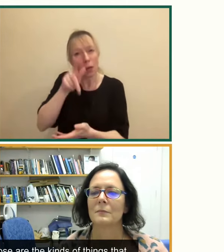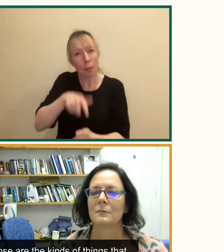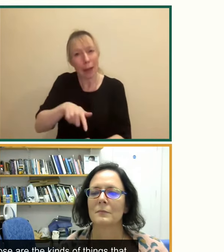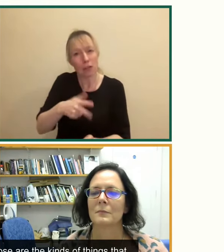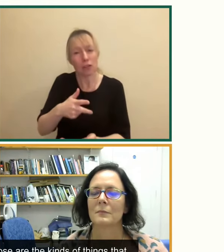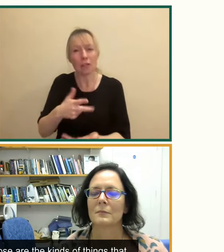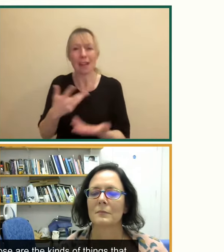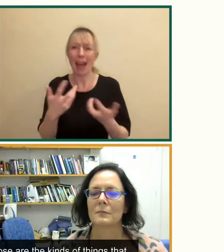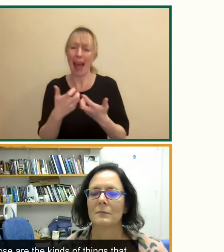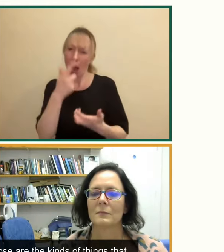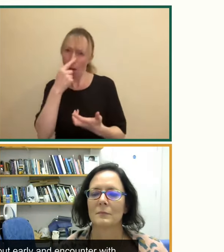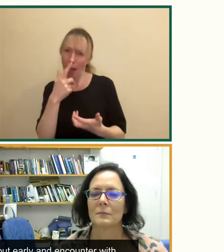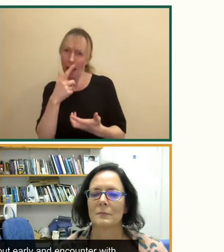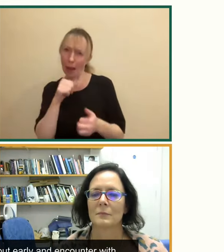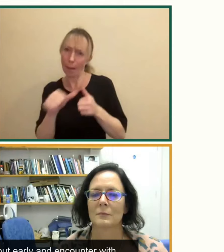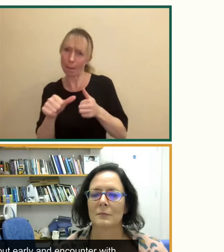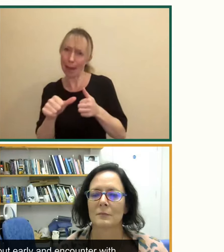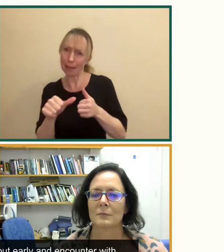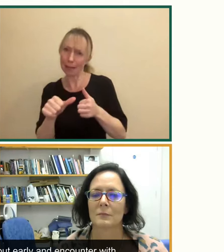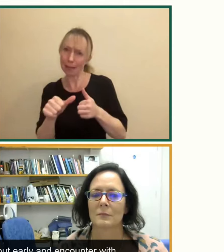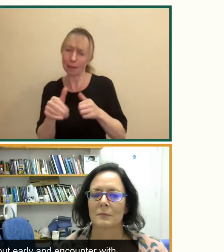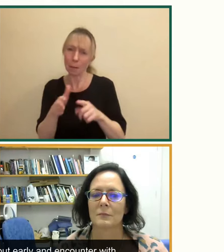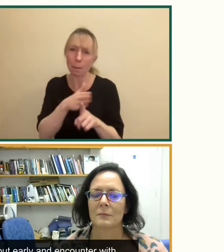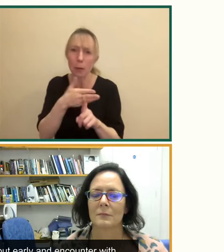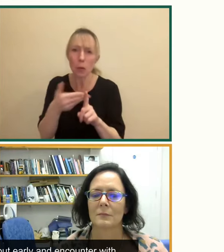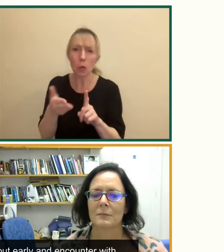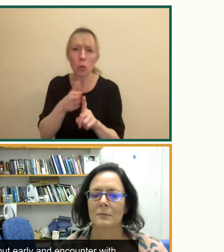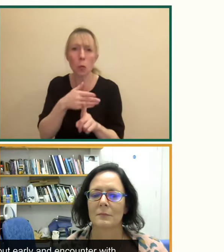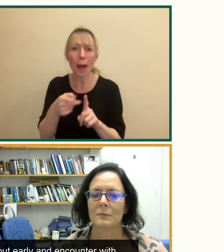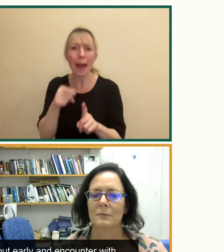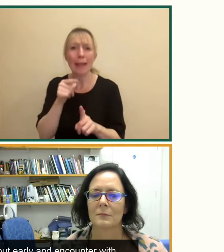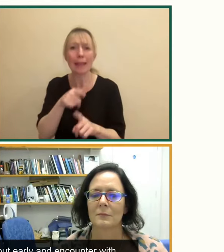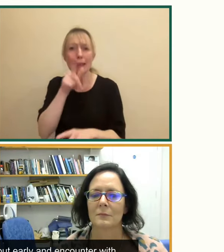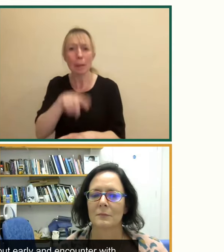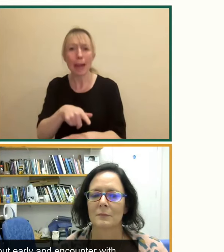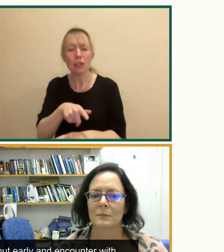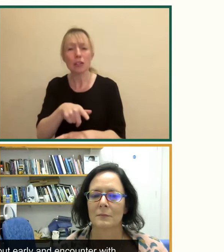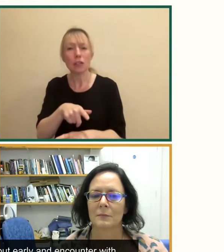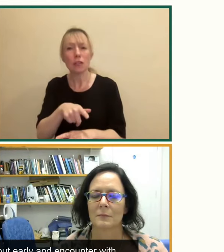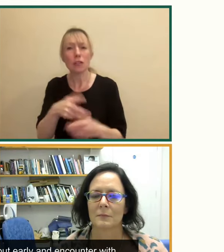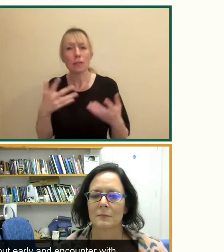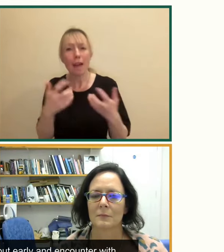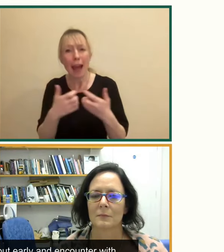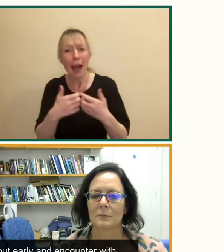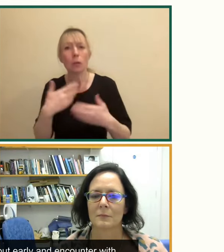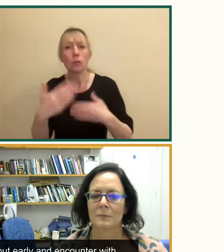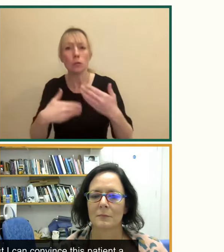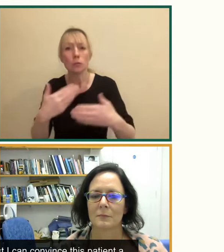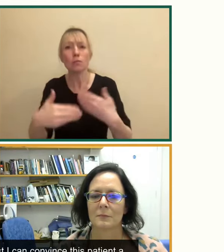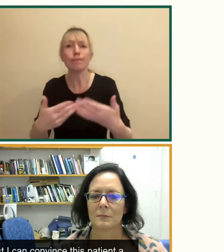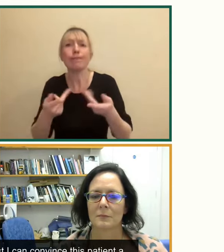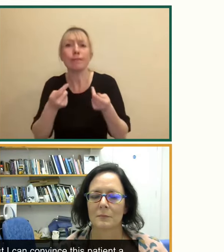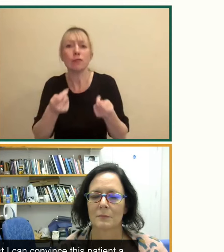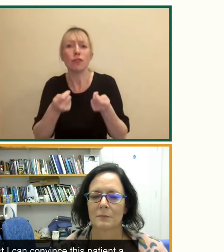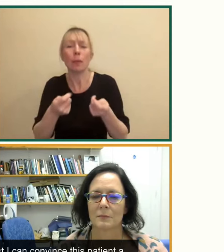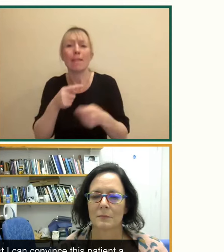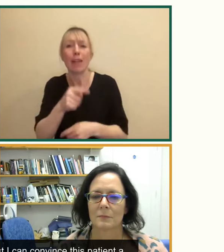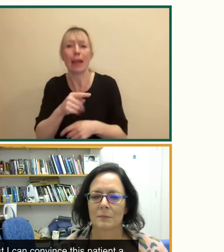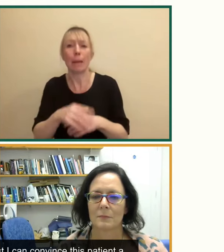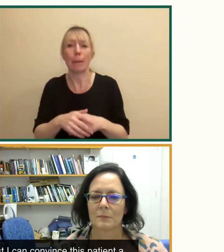I can best convince this patient of the way forward for them. And the last very, very brief point is